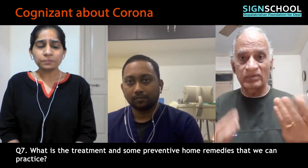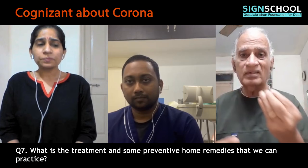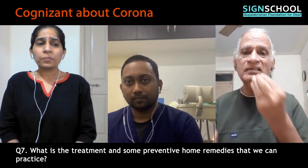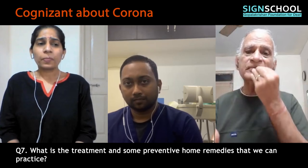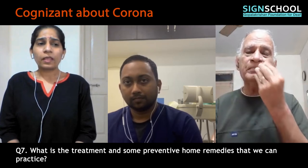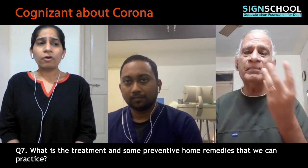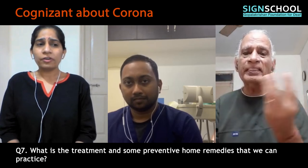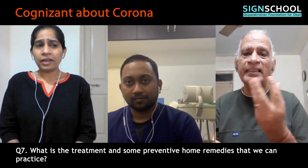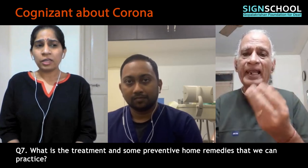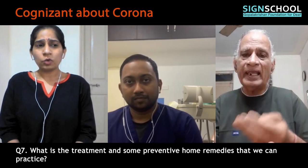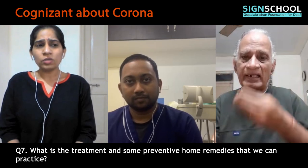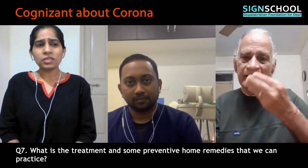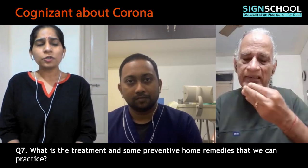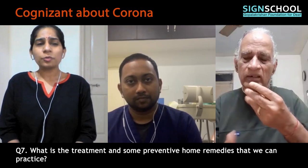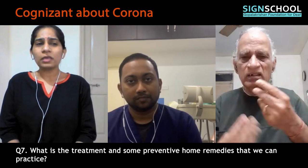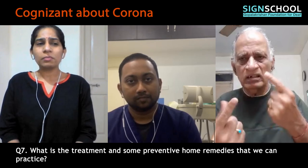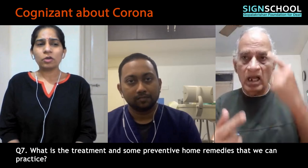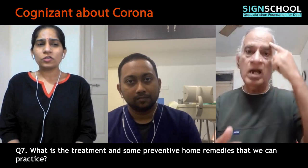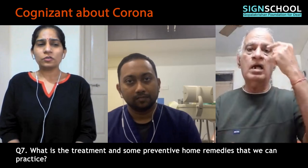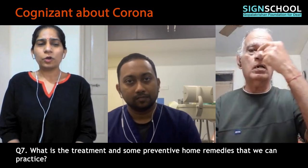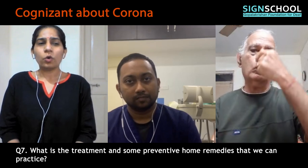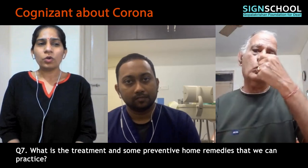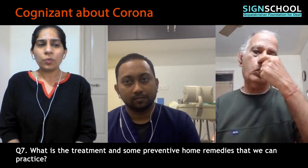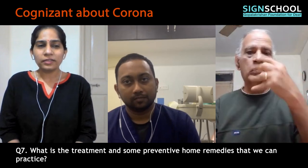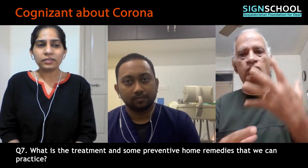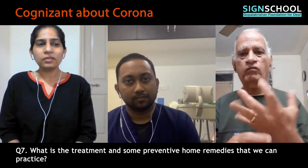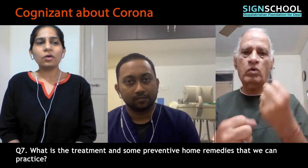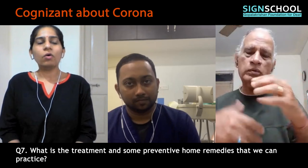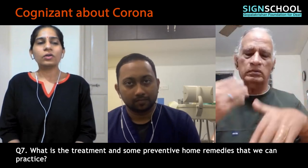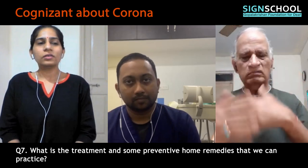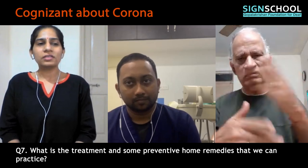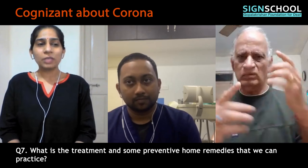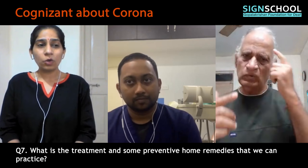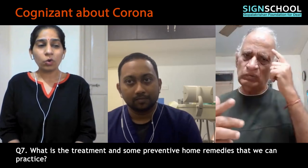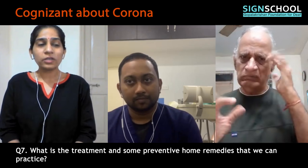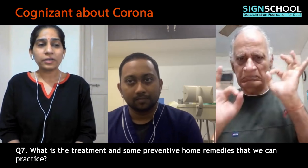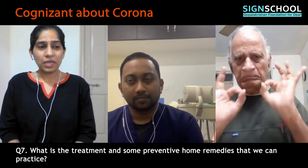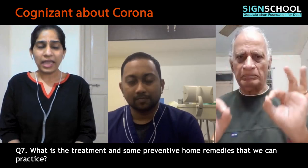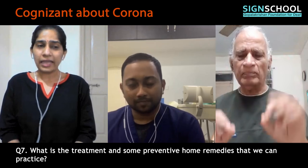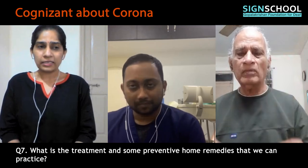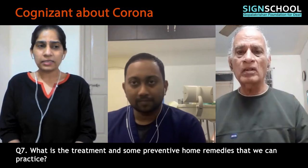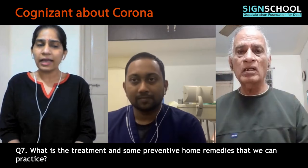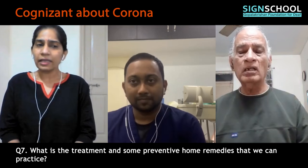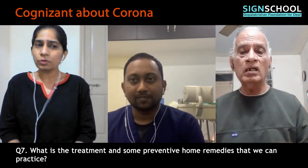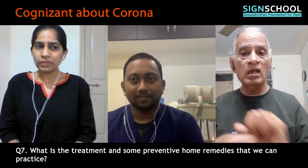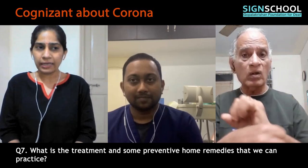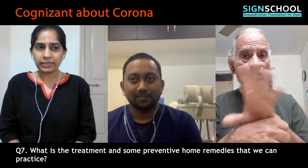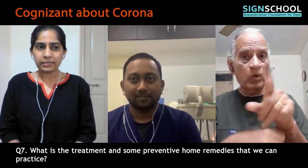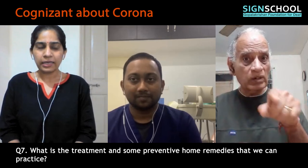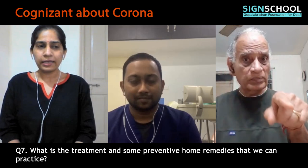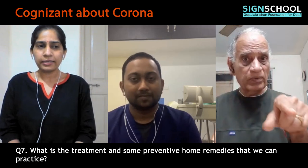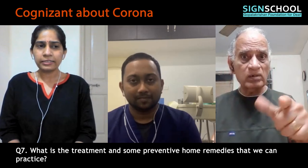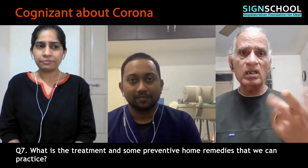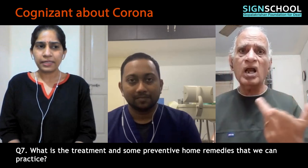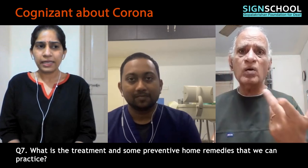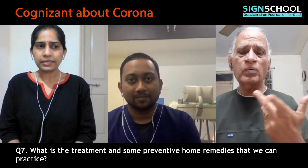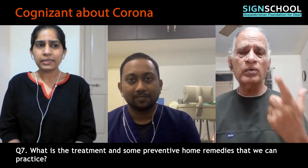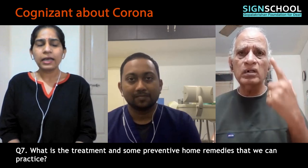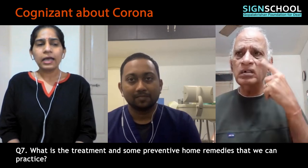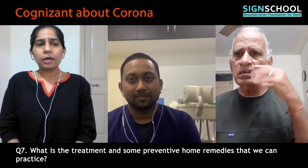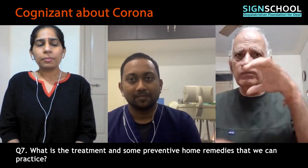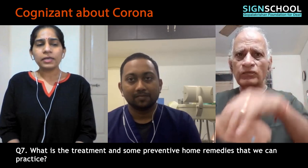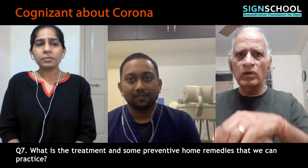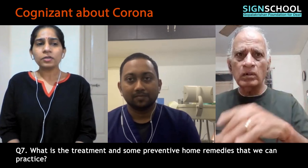cold or a running nose, it could be because of a cold weather or something cold that we ate. I know that, I identify